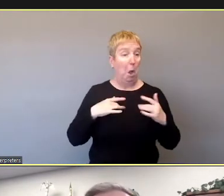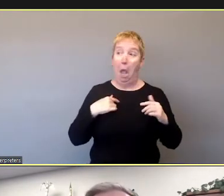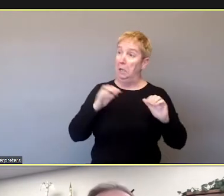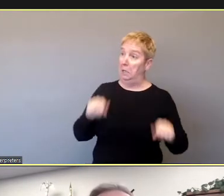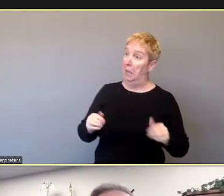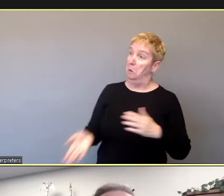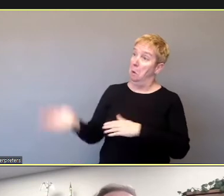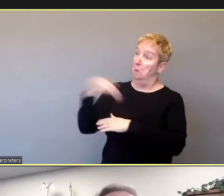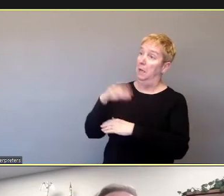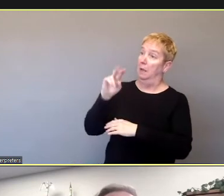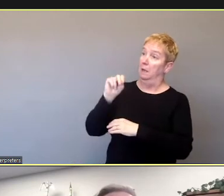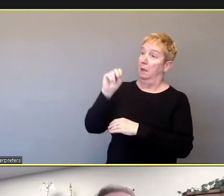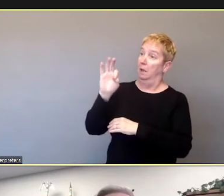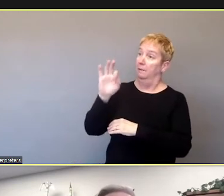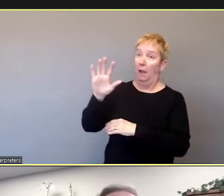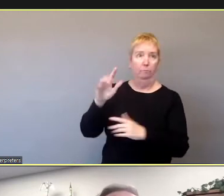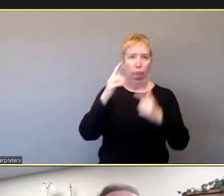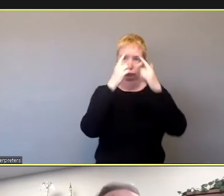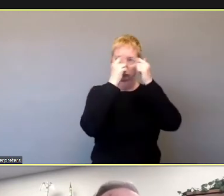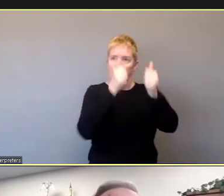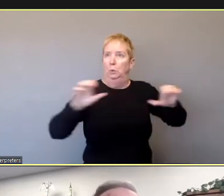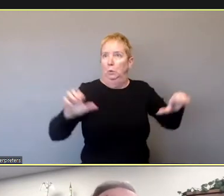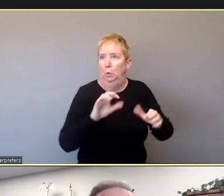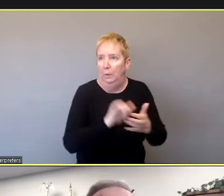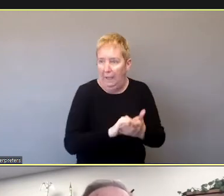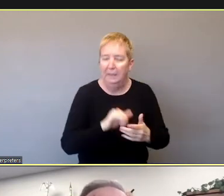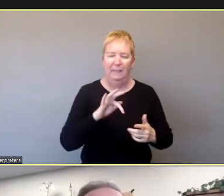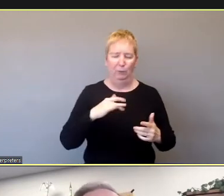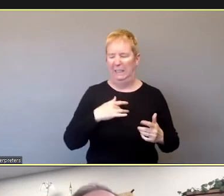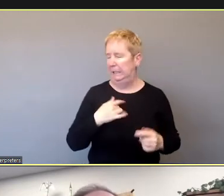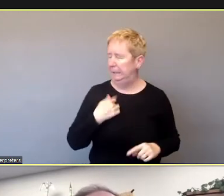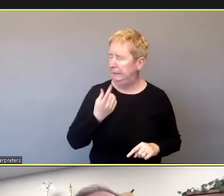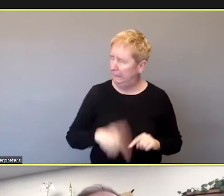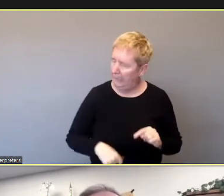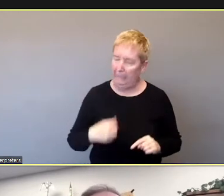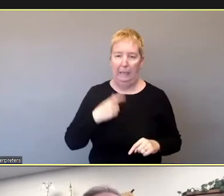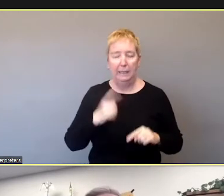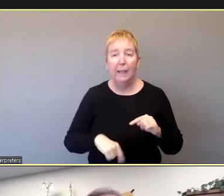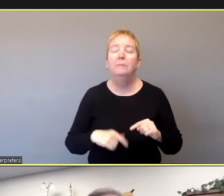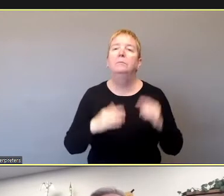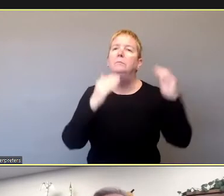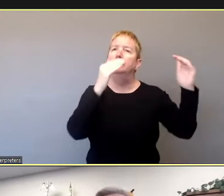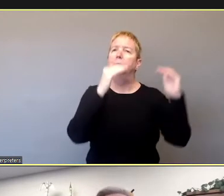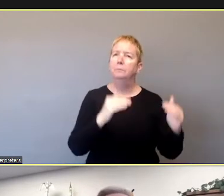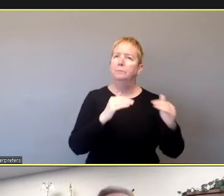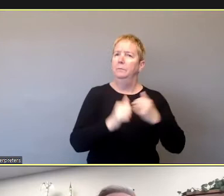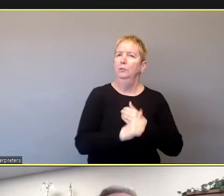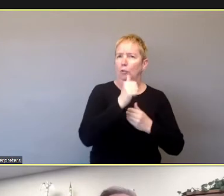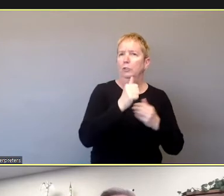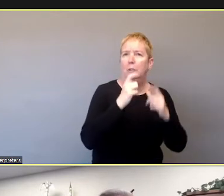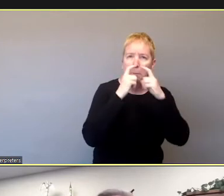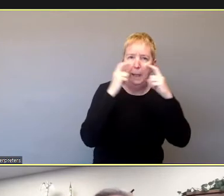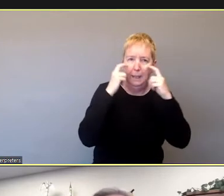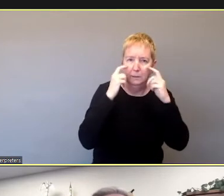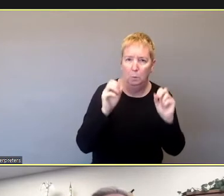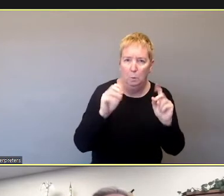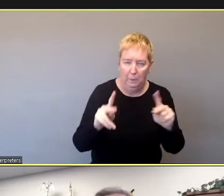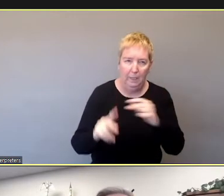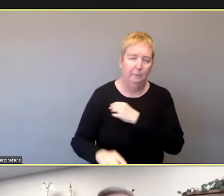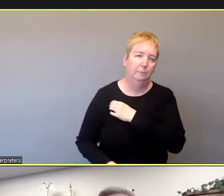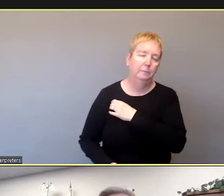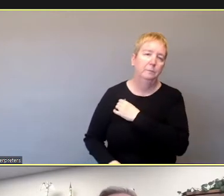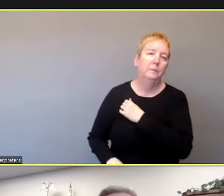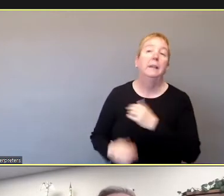all day if you are at high risk. Next slide. Now, specifically with respect to